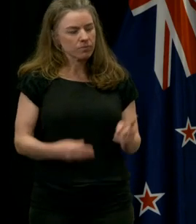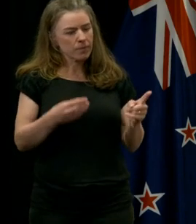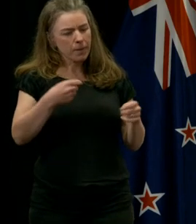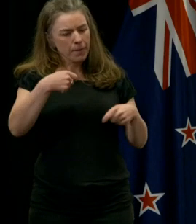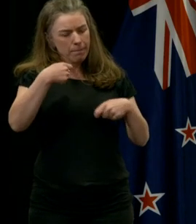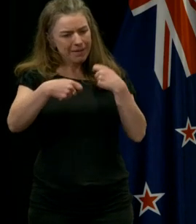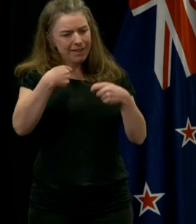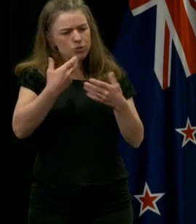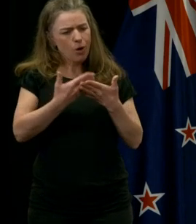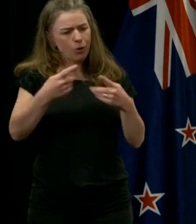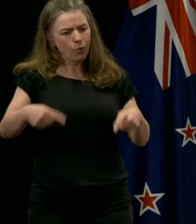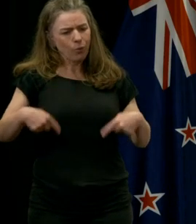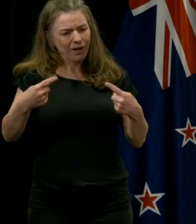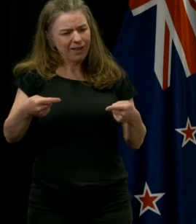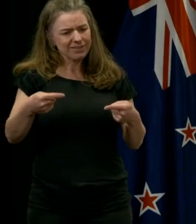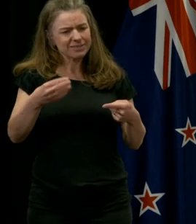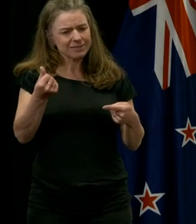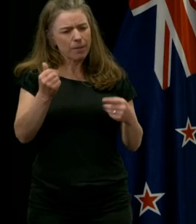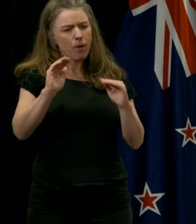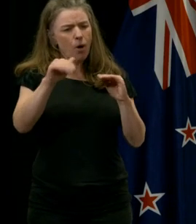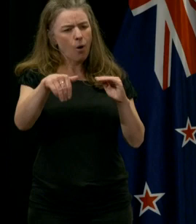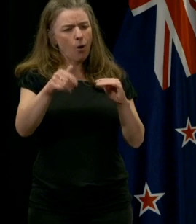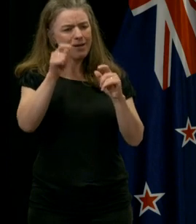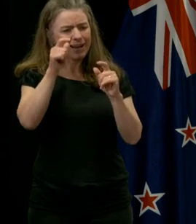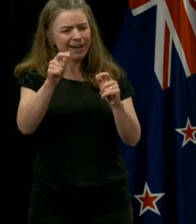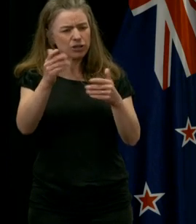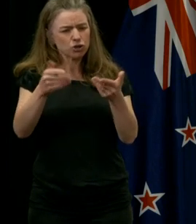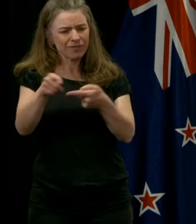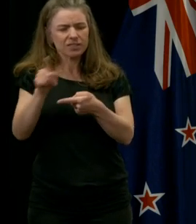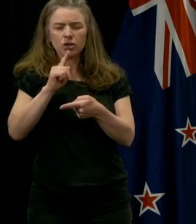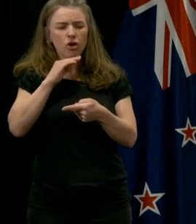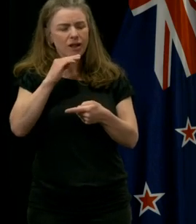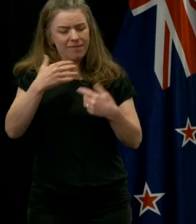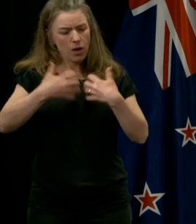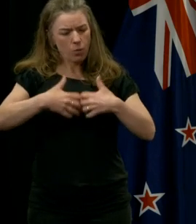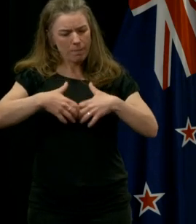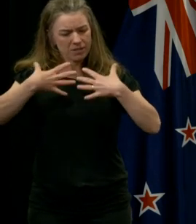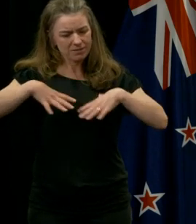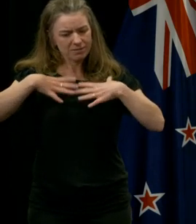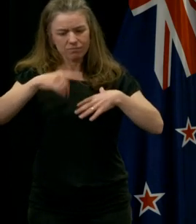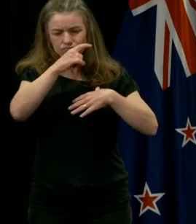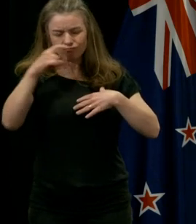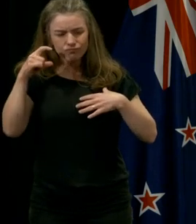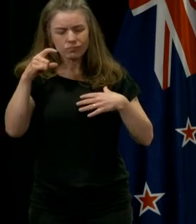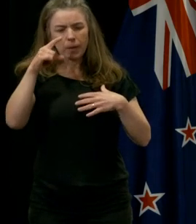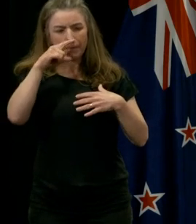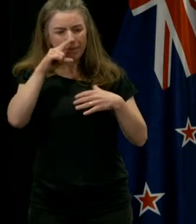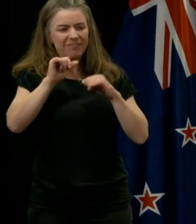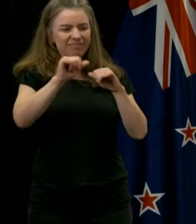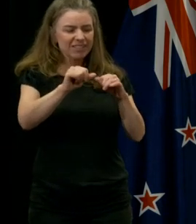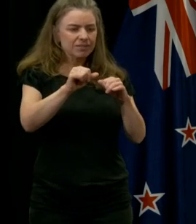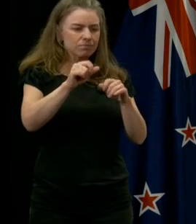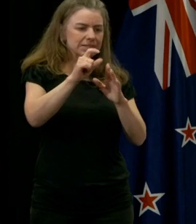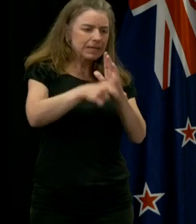home care services have reported difficulties with securing PPE, so their workers are going to the elderly, disabled, sick, without any